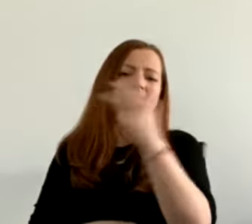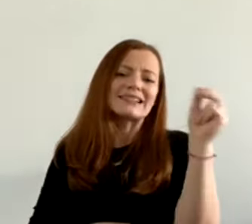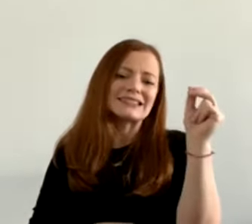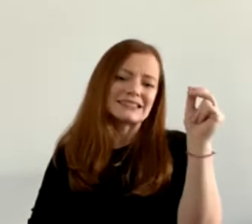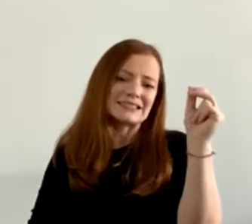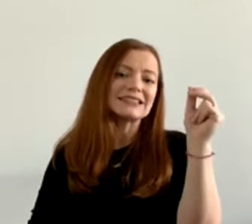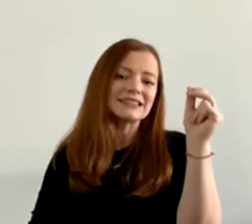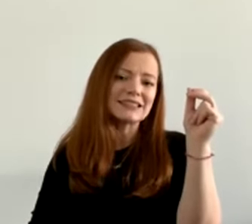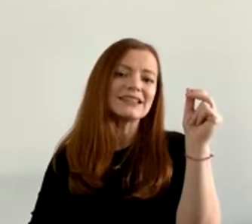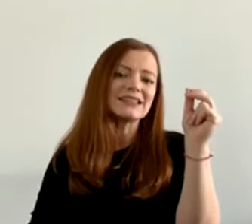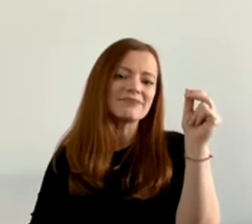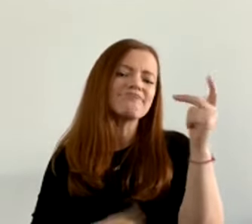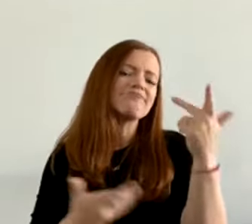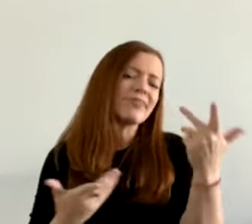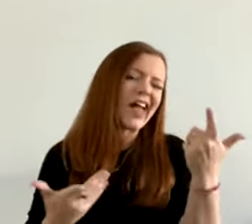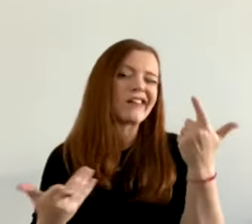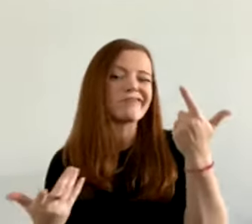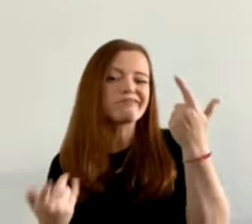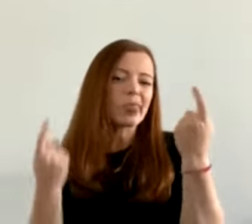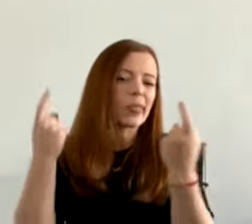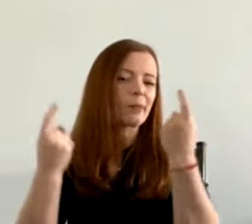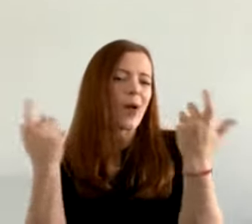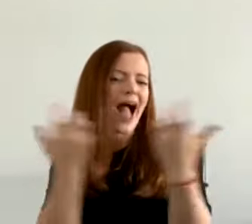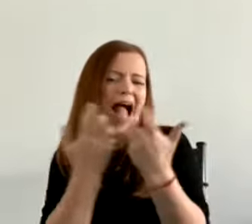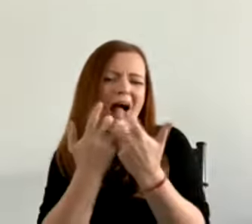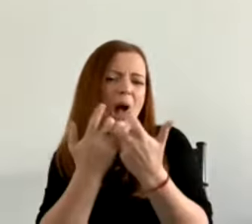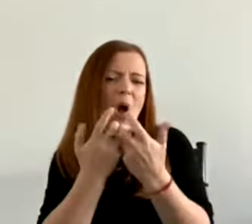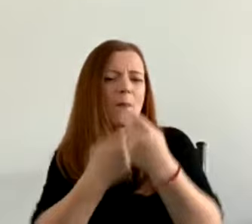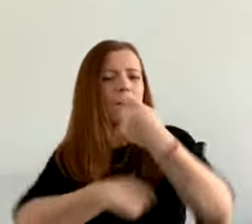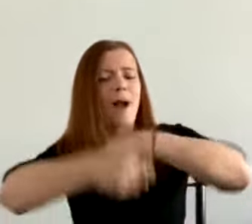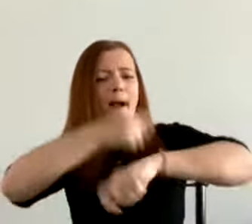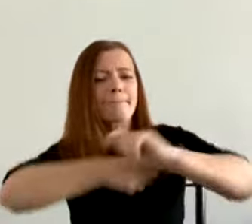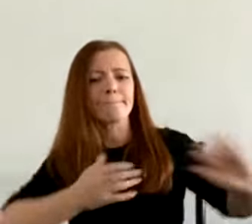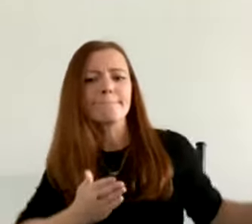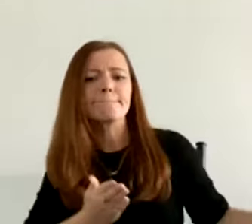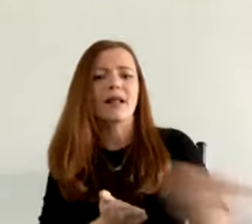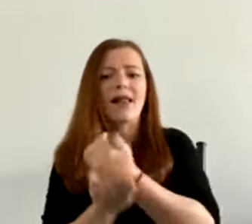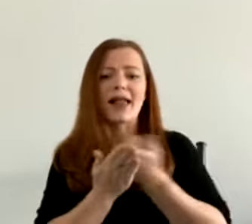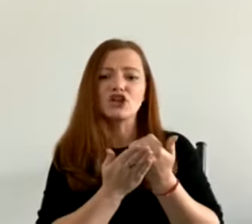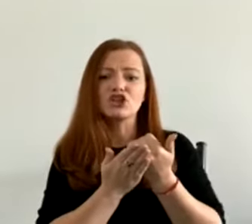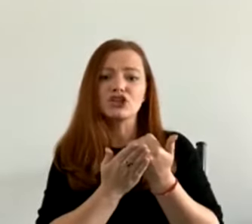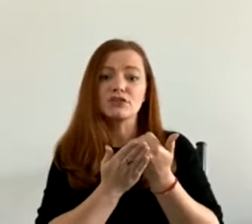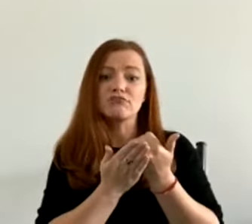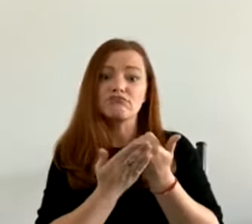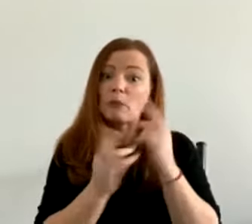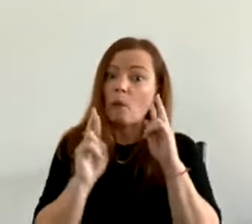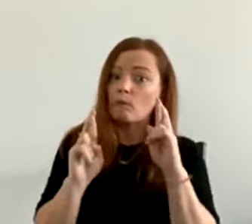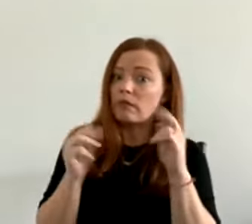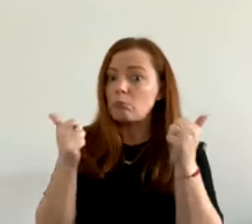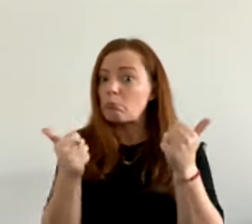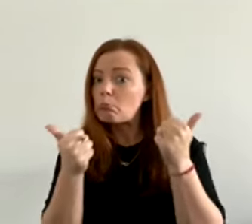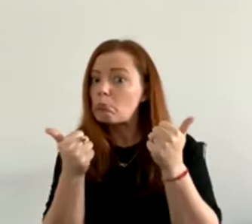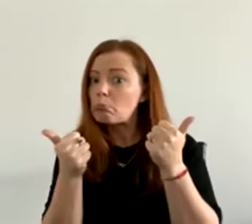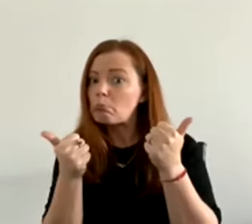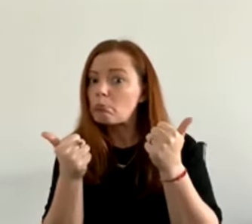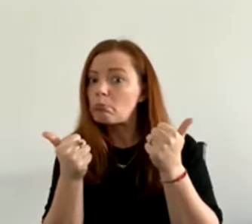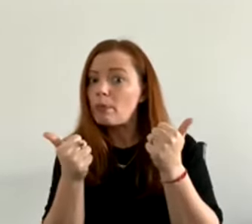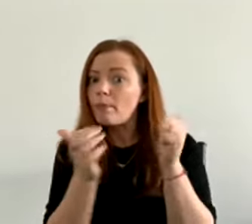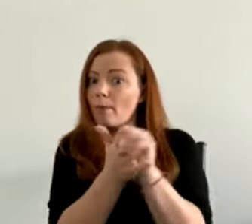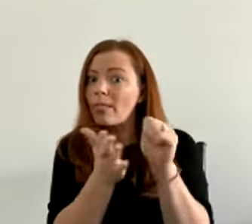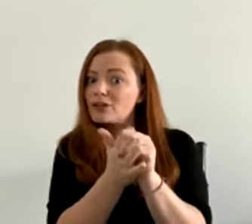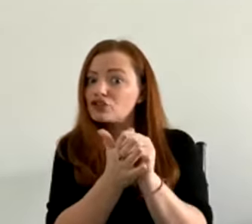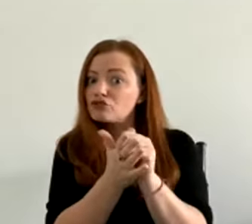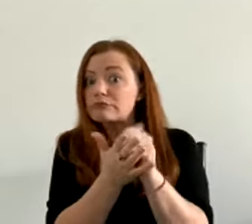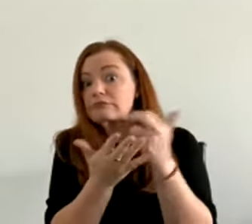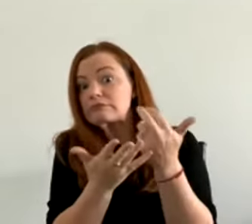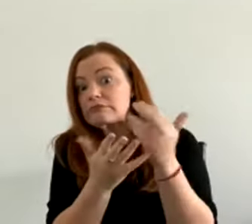I'll start to think about how they might turn into a collection. And then hopefully there's a home for those. And if there is a home for them, they'll come out next year. So